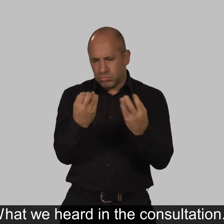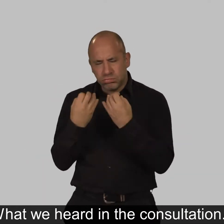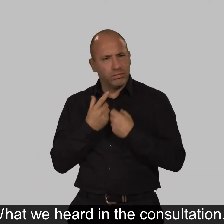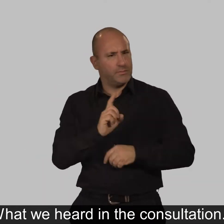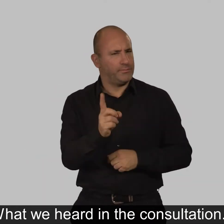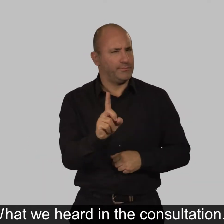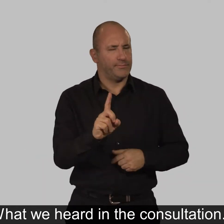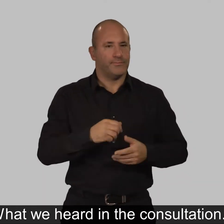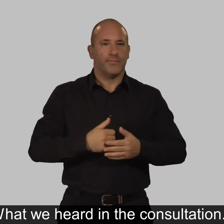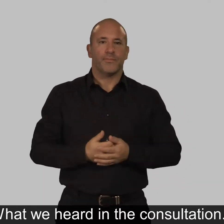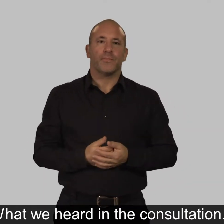What we heard in the consultation.